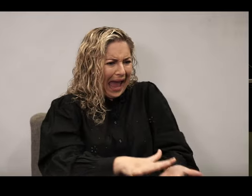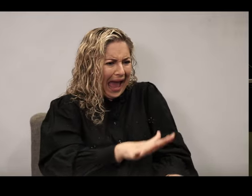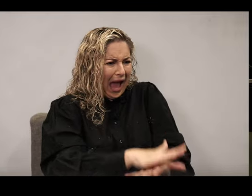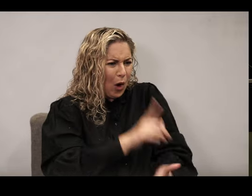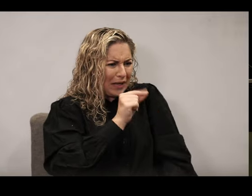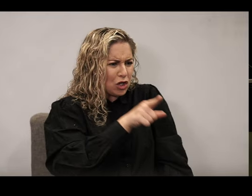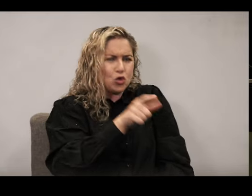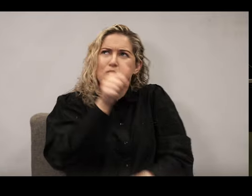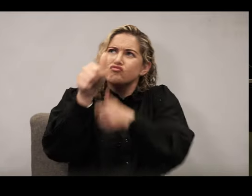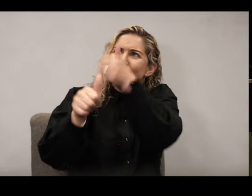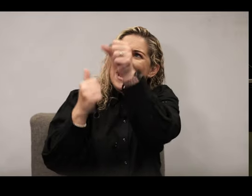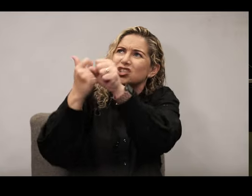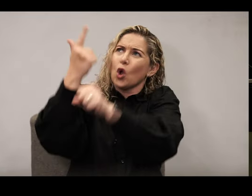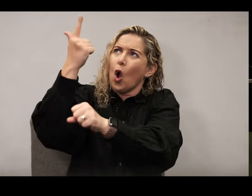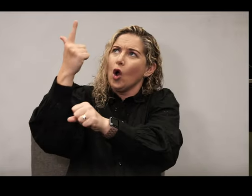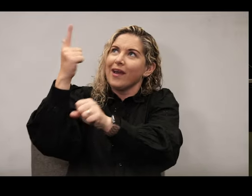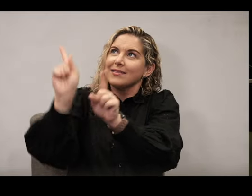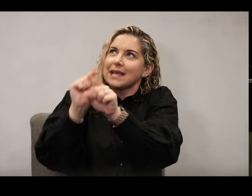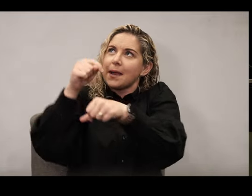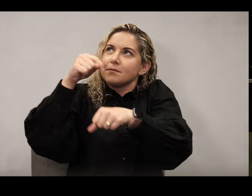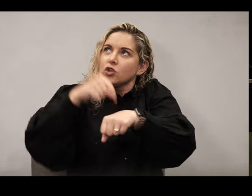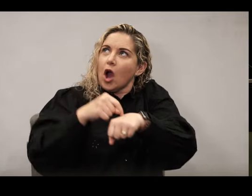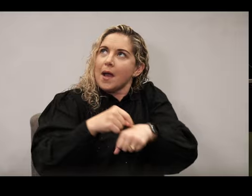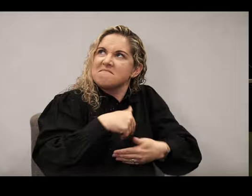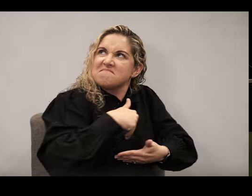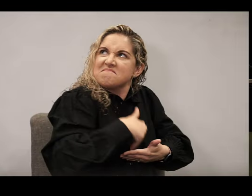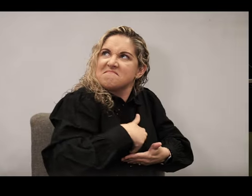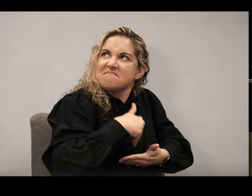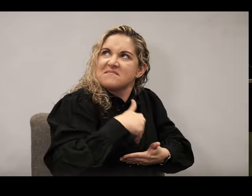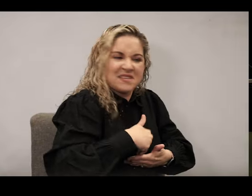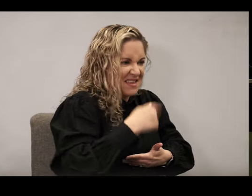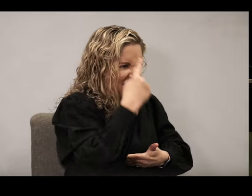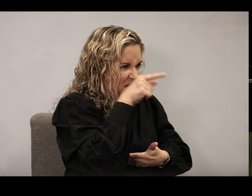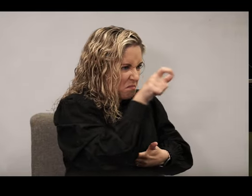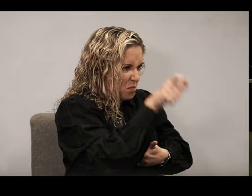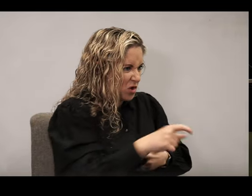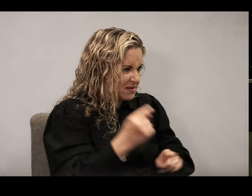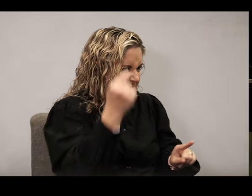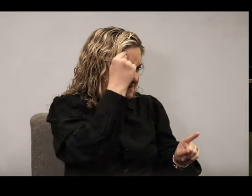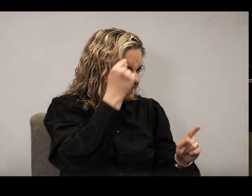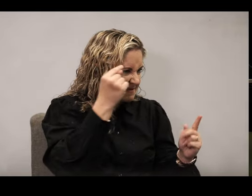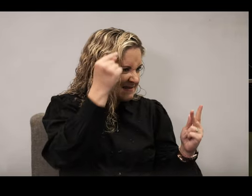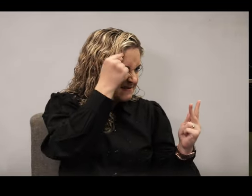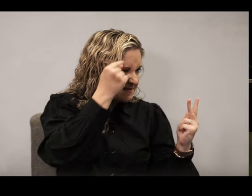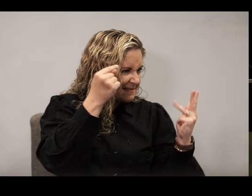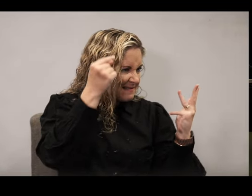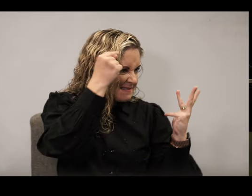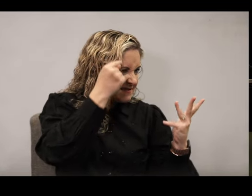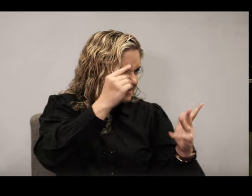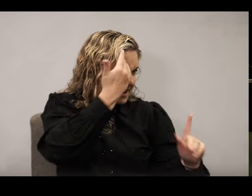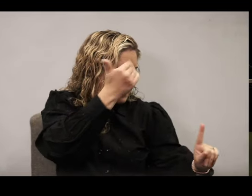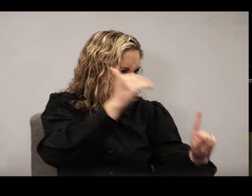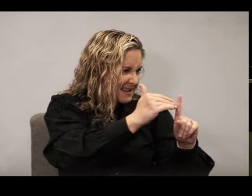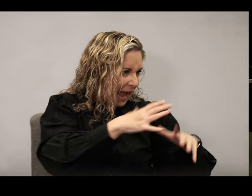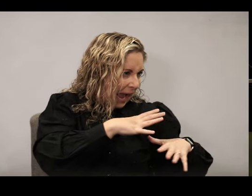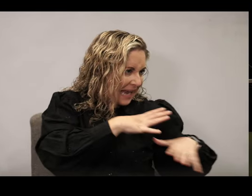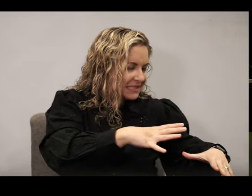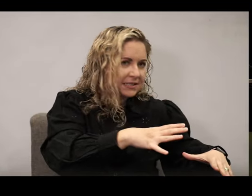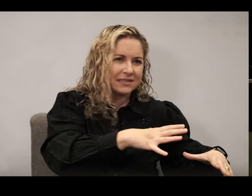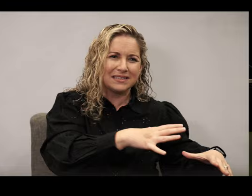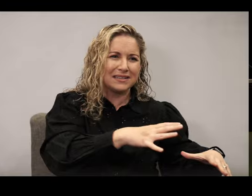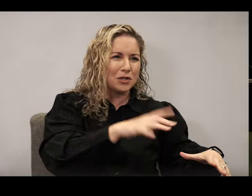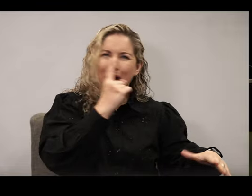one moment and then with the same mouth curse someone made in the image of God? Because that's indirectly to curse